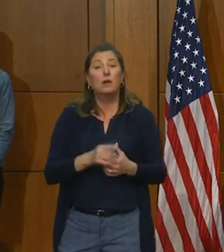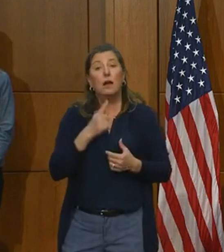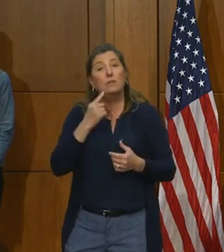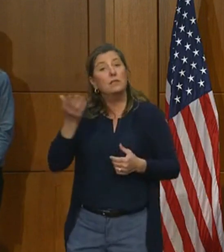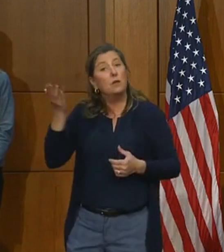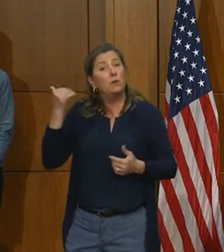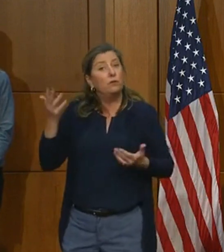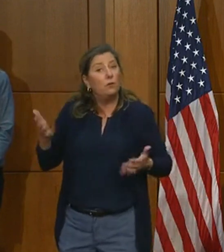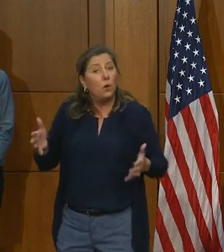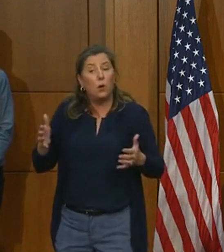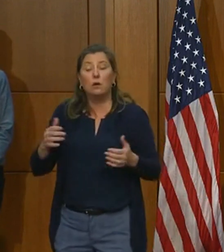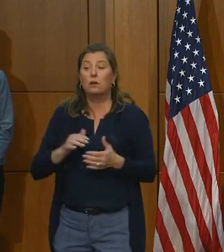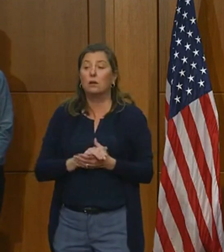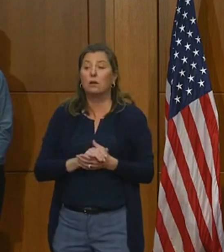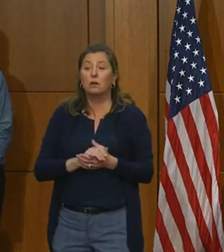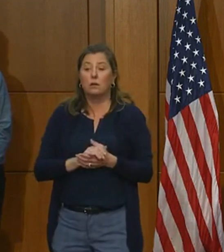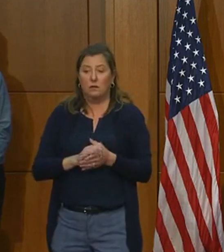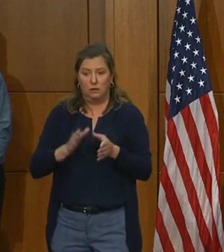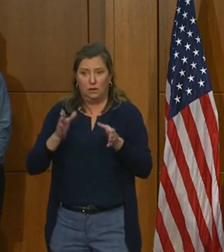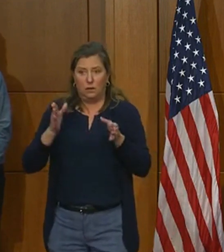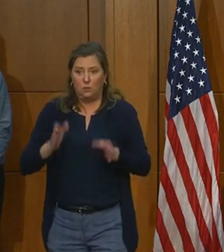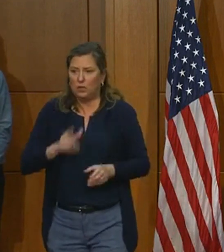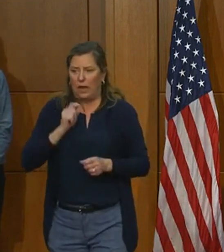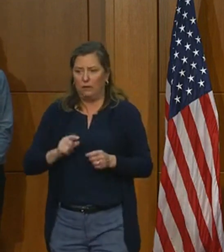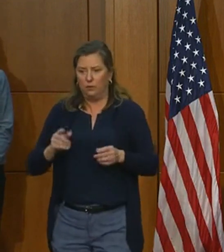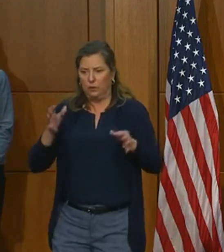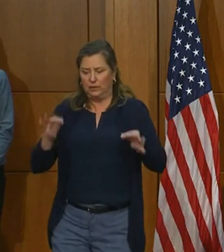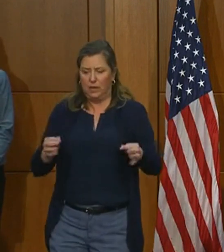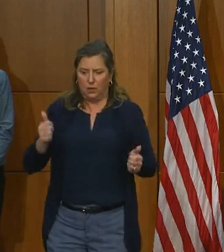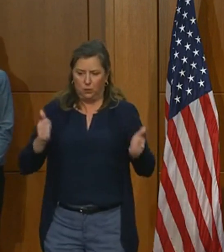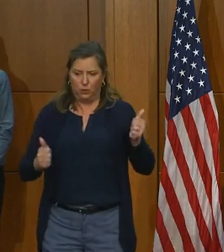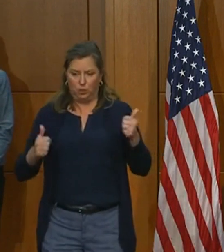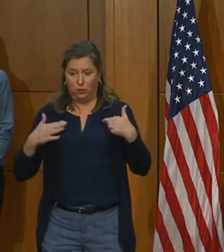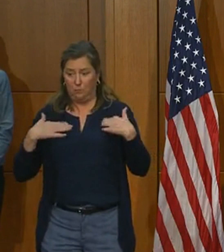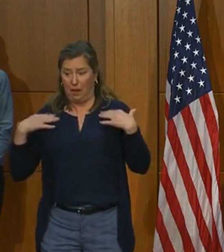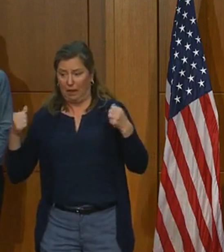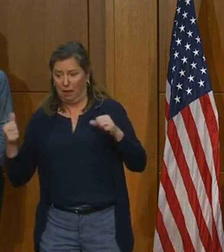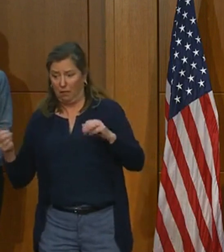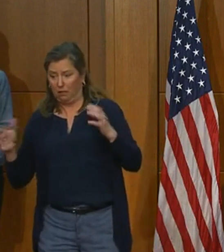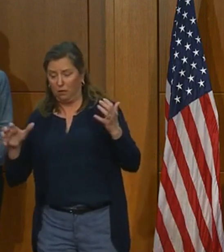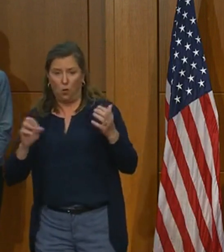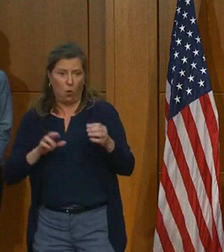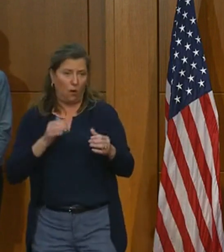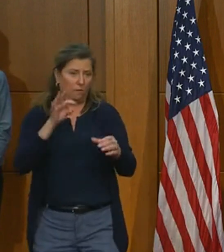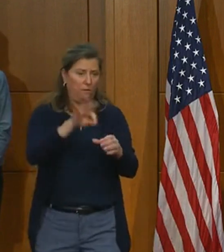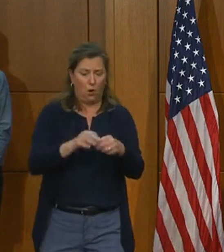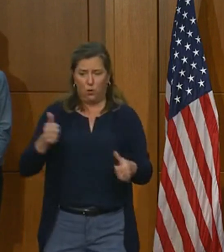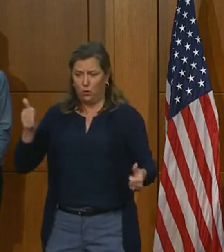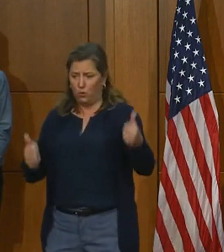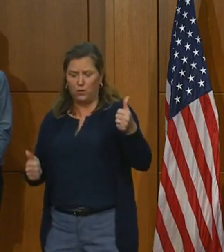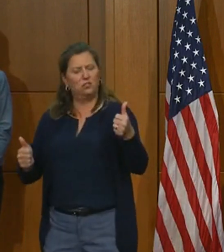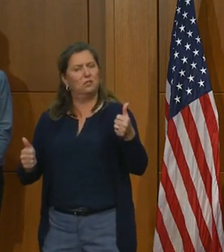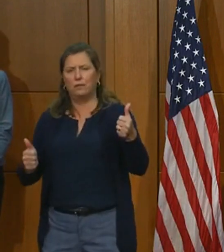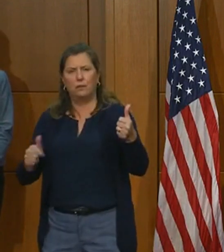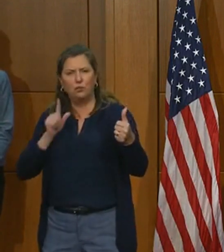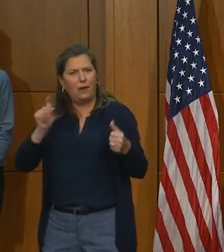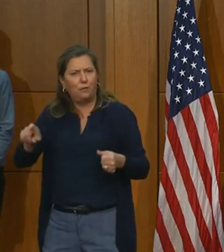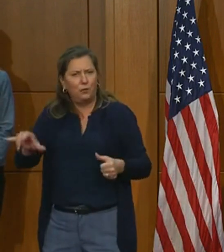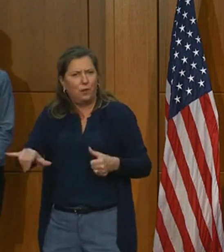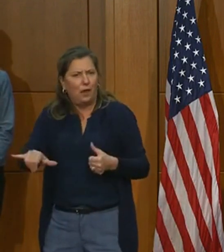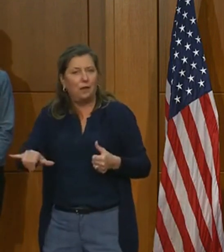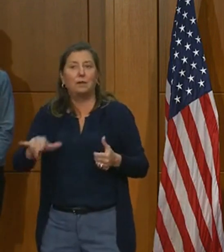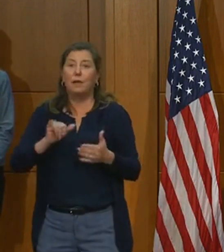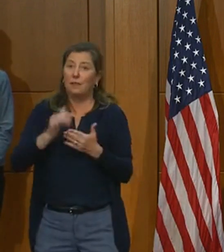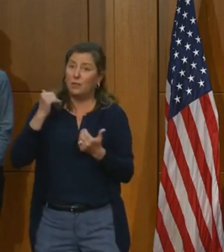before, someone shouldn't have to choose between their health and voting. This was a reason that